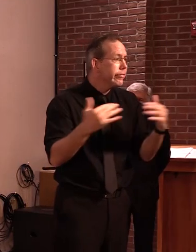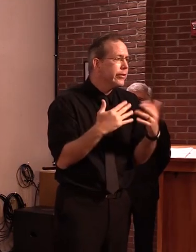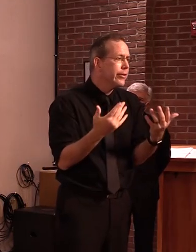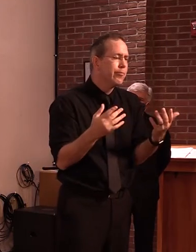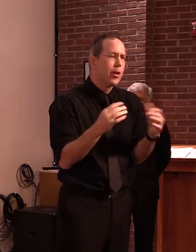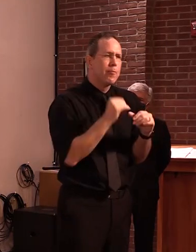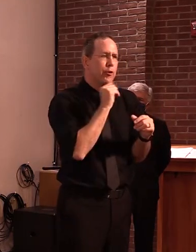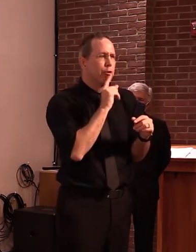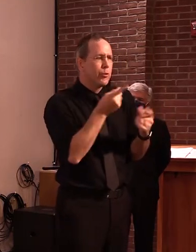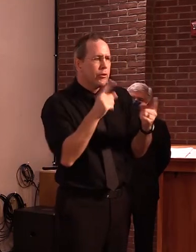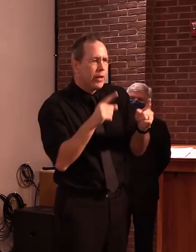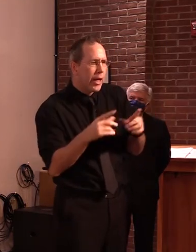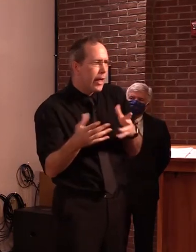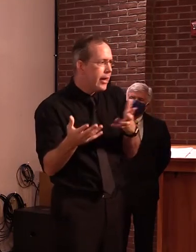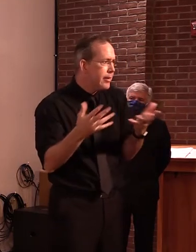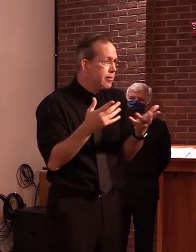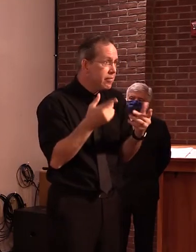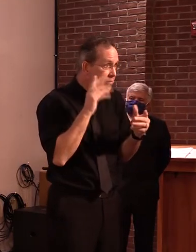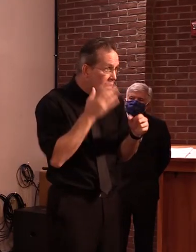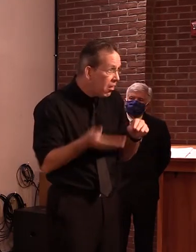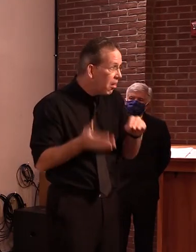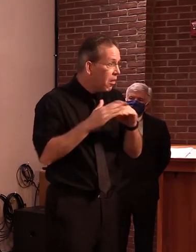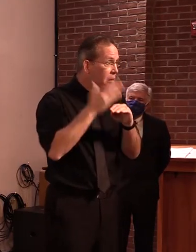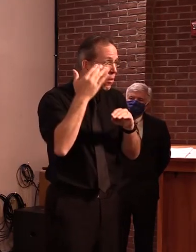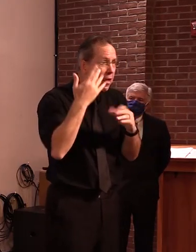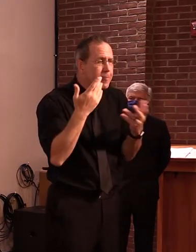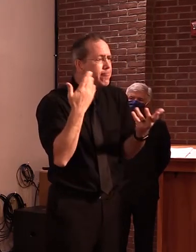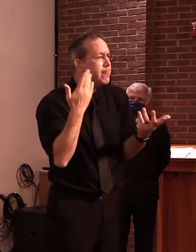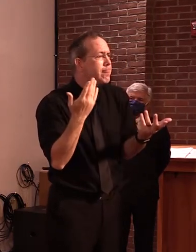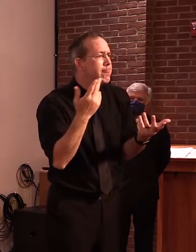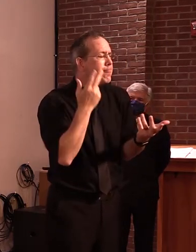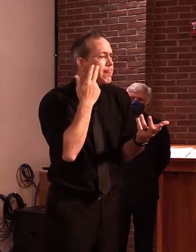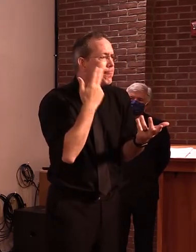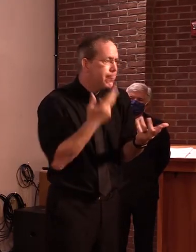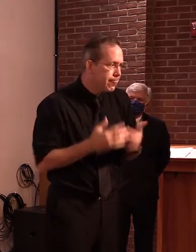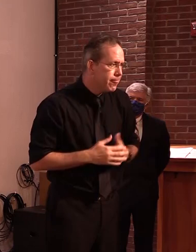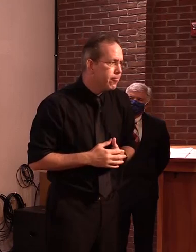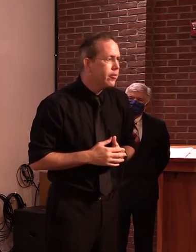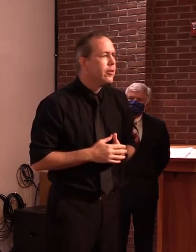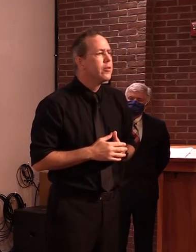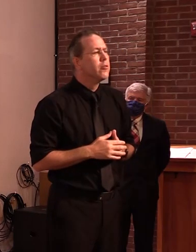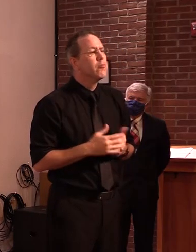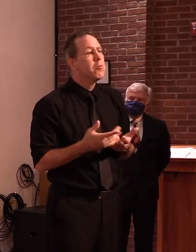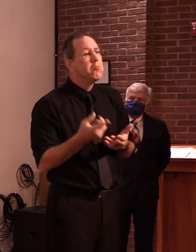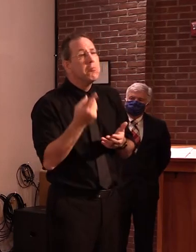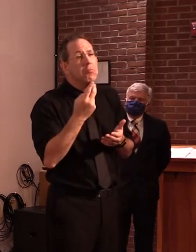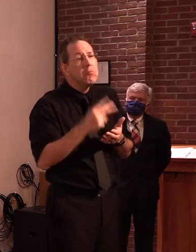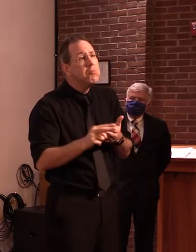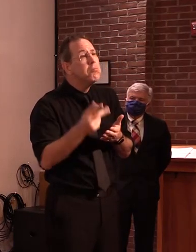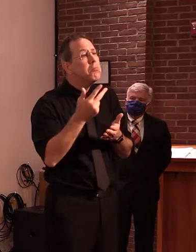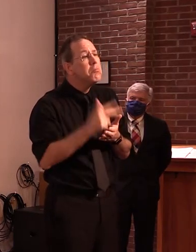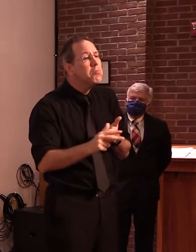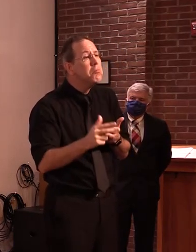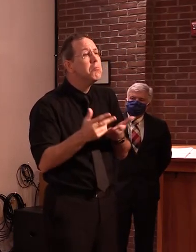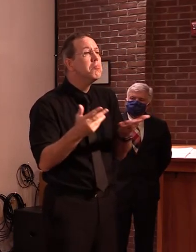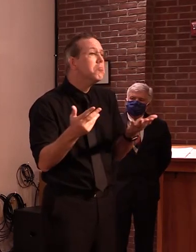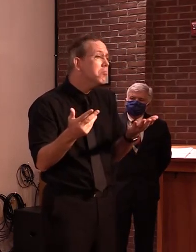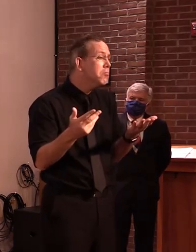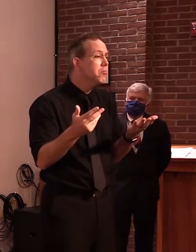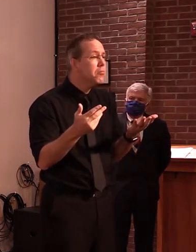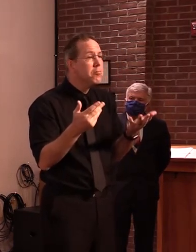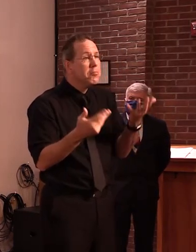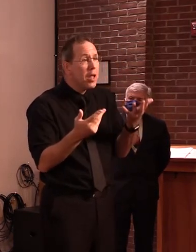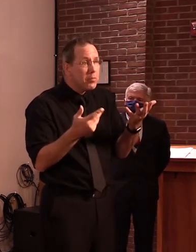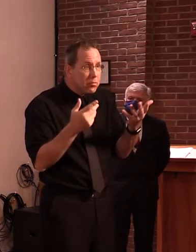in these communities. So in the next 2 or 3 weeks, with the steps we're taking, with the steps other